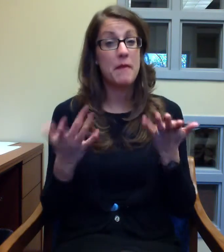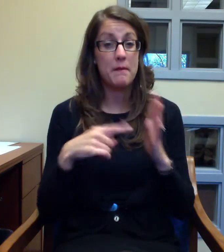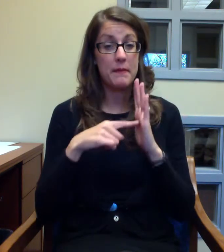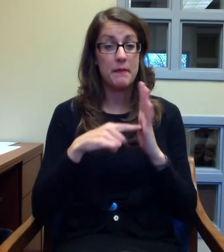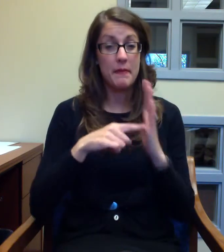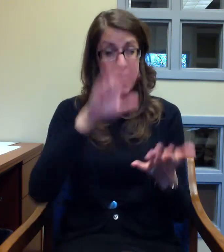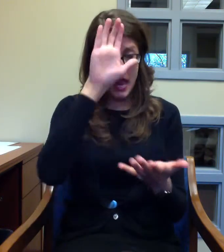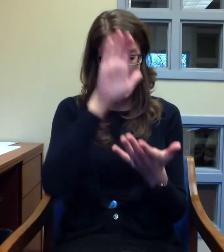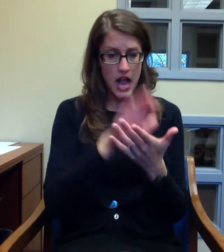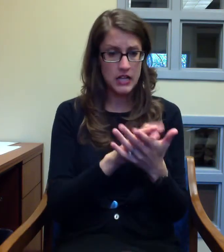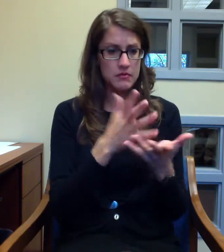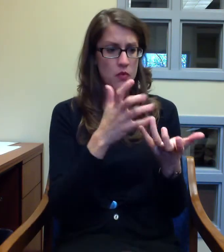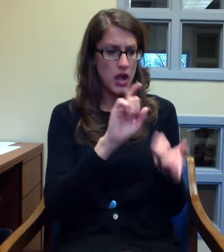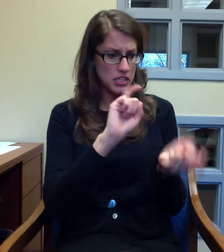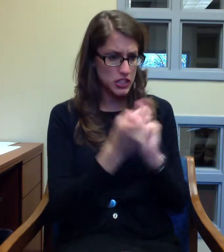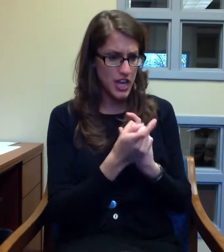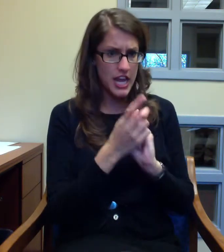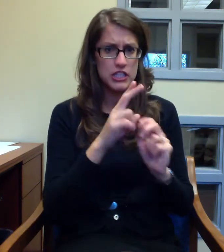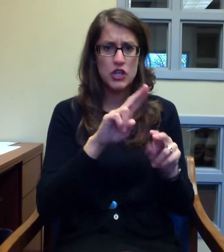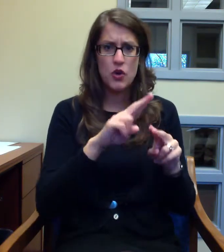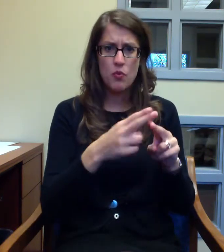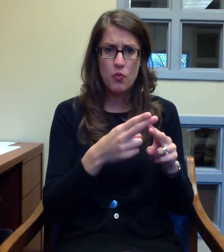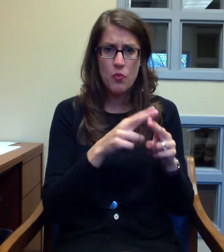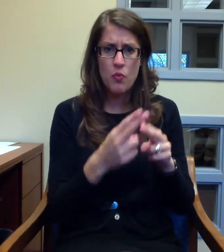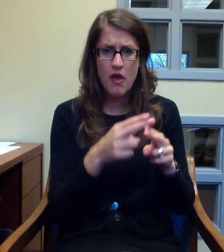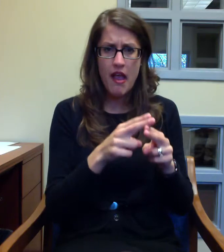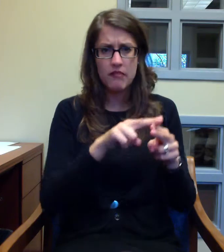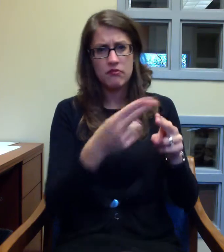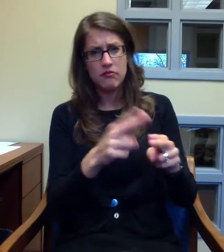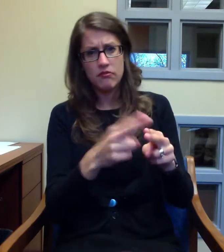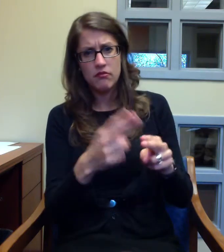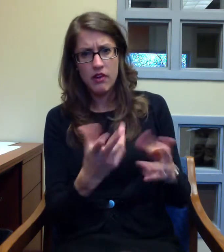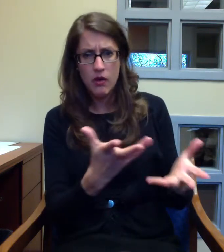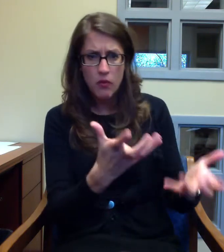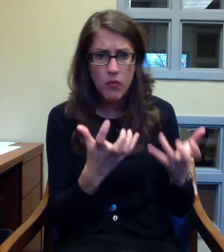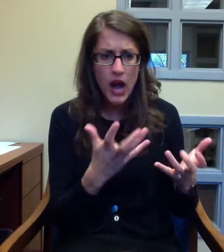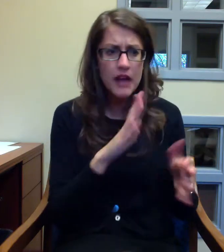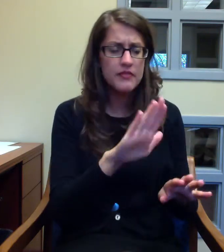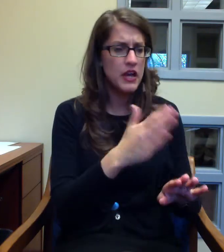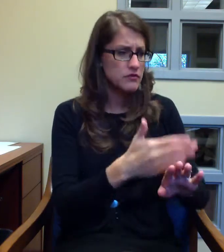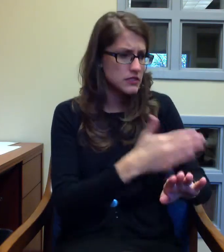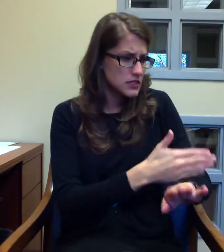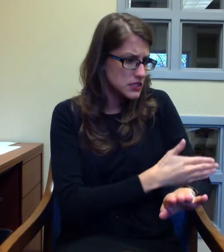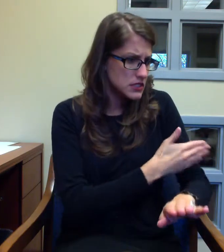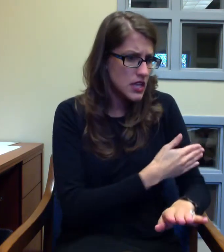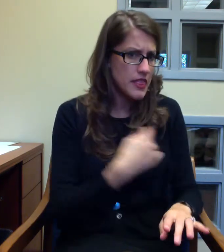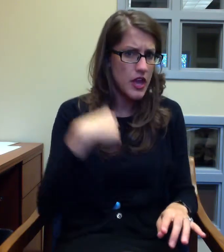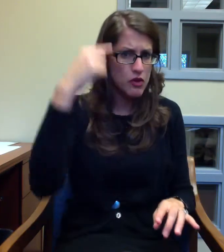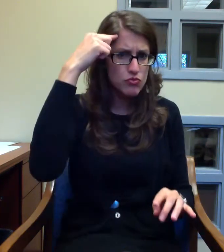off, for improved function, for their brains to function differently, and on and